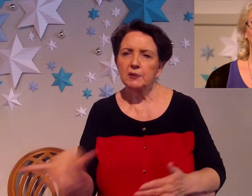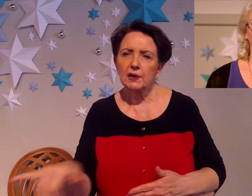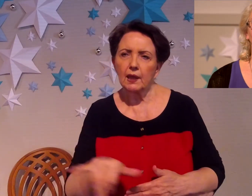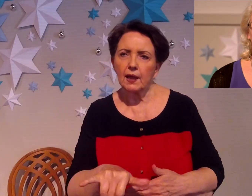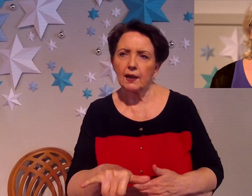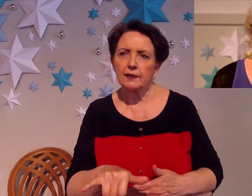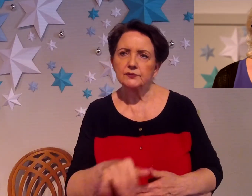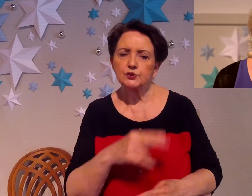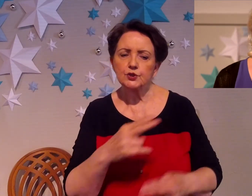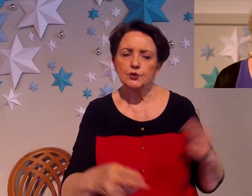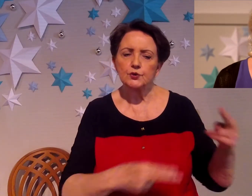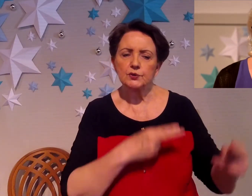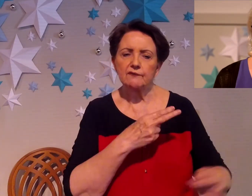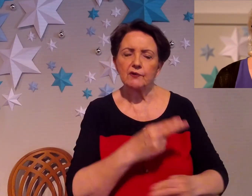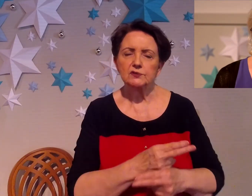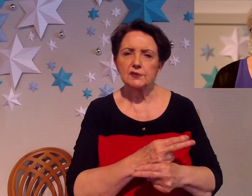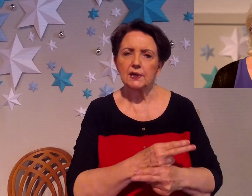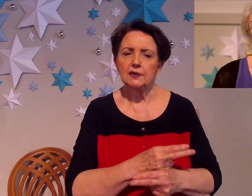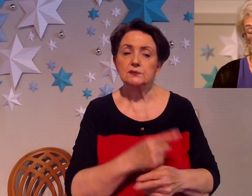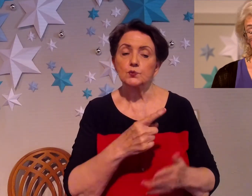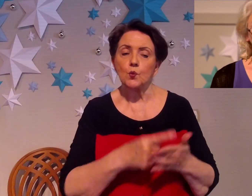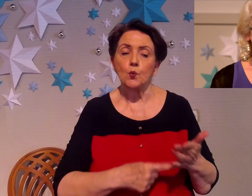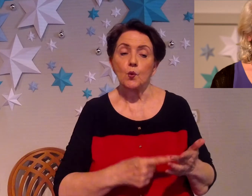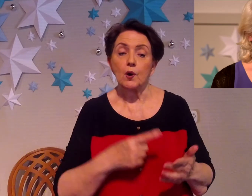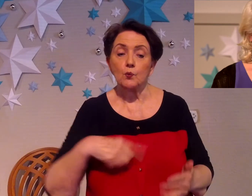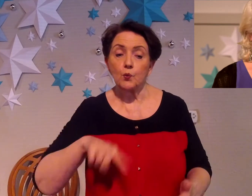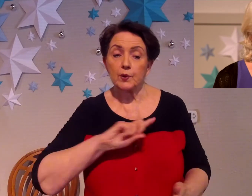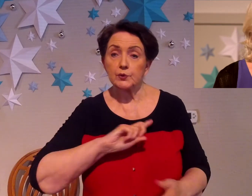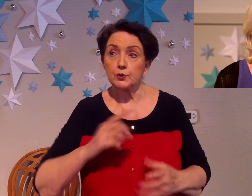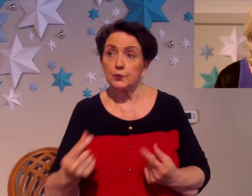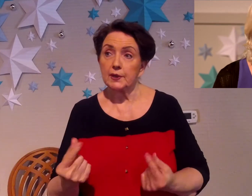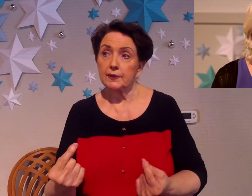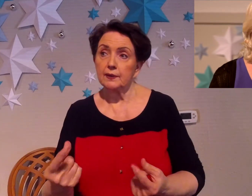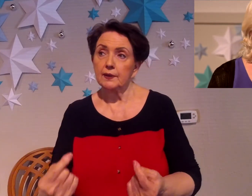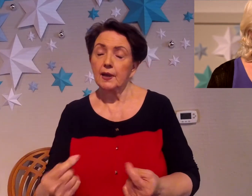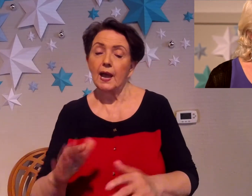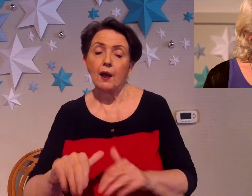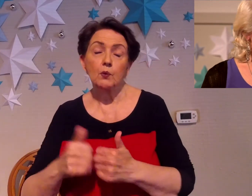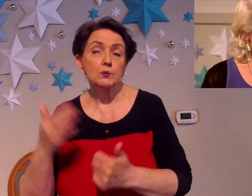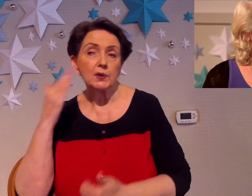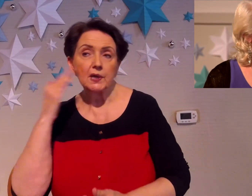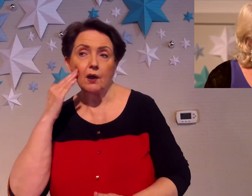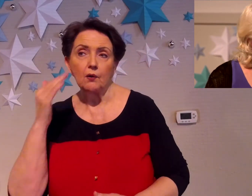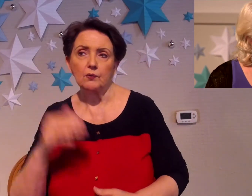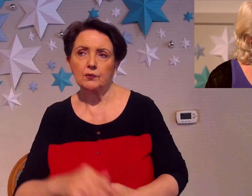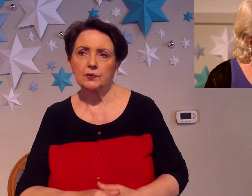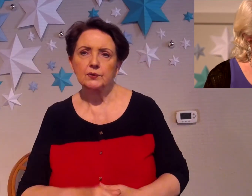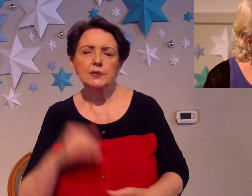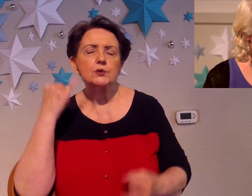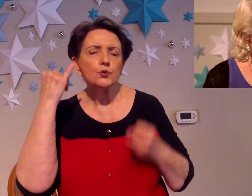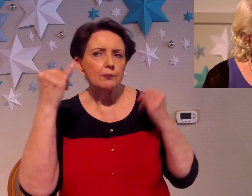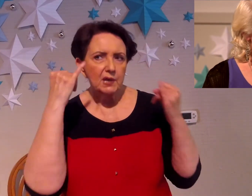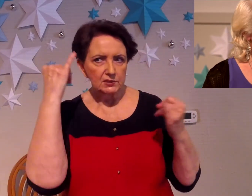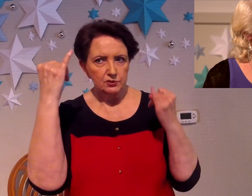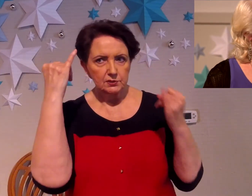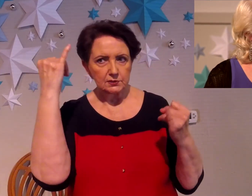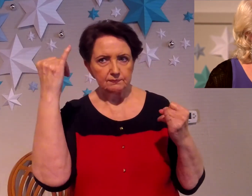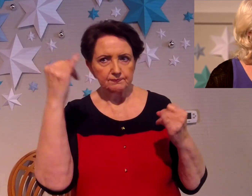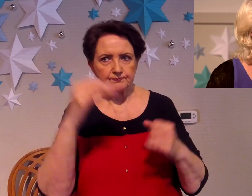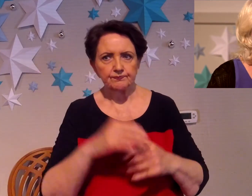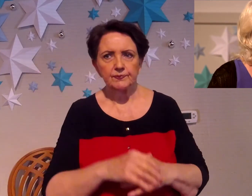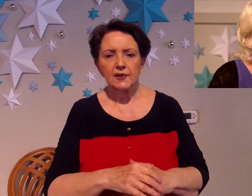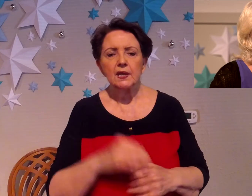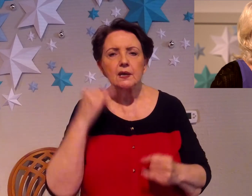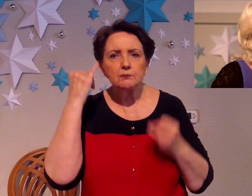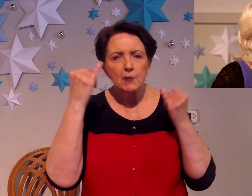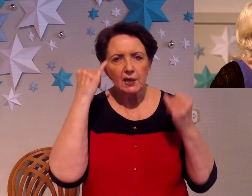to universalize what we're doing? How would we know that? We imagine it. Right? That's